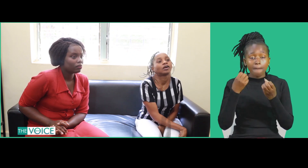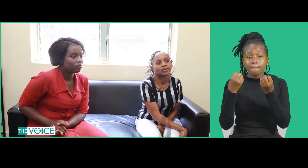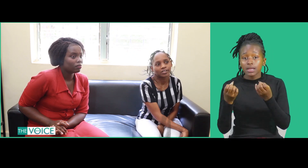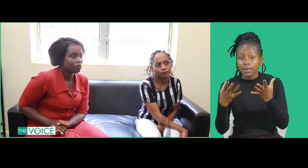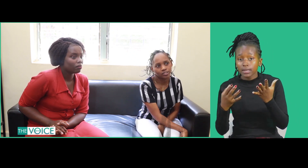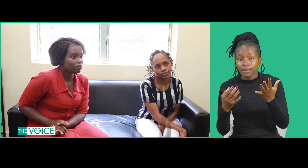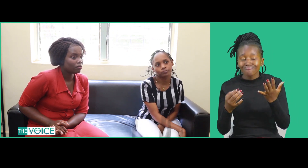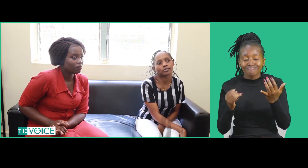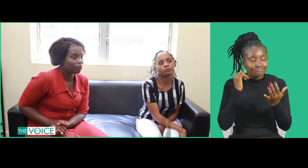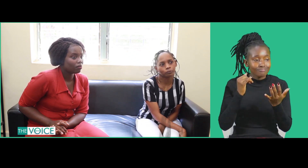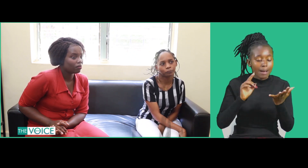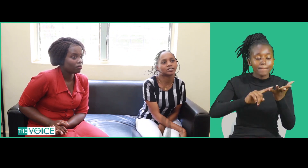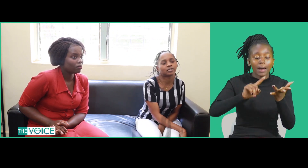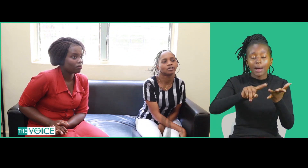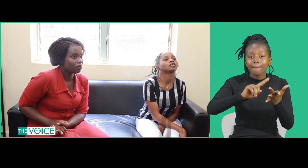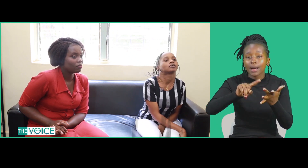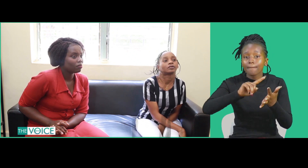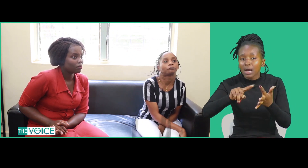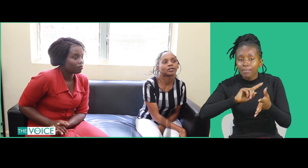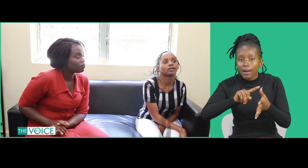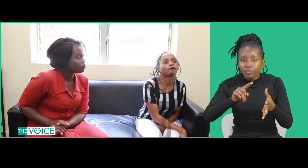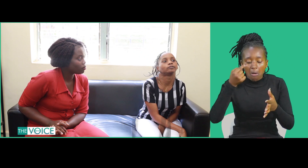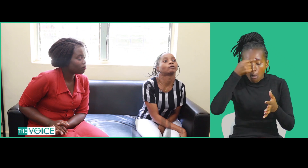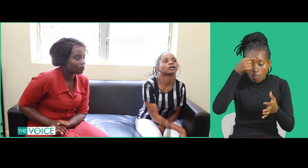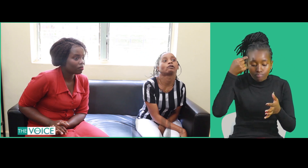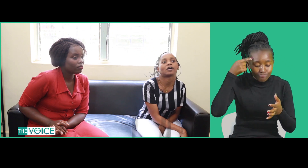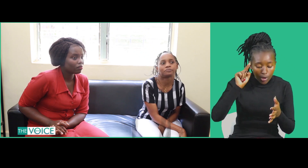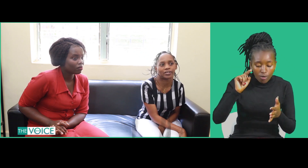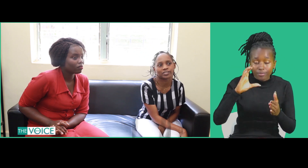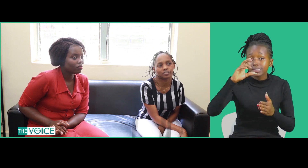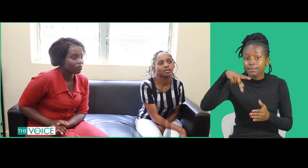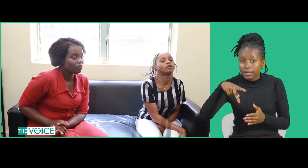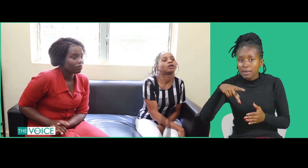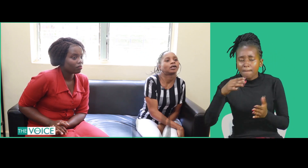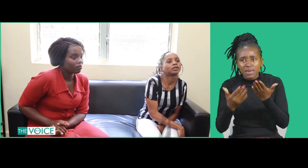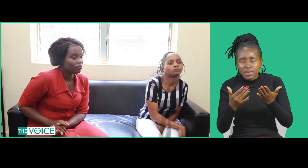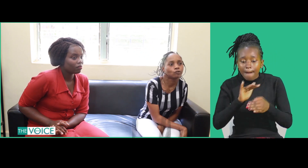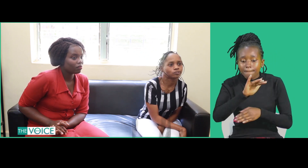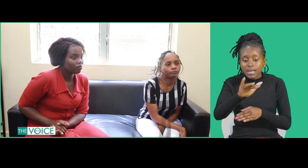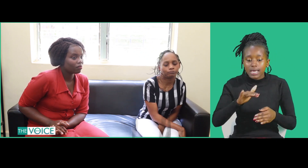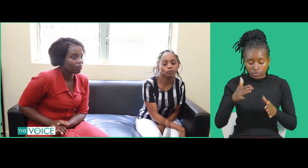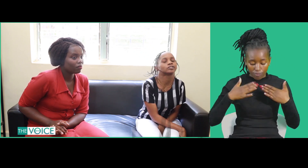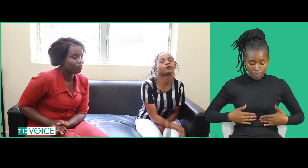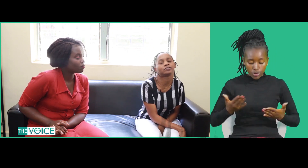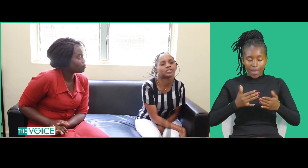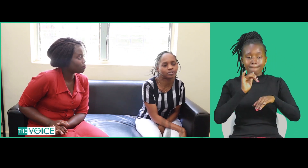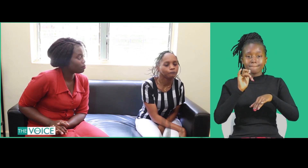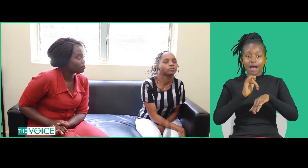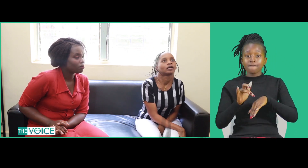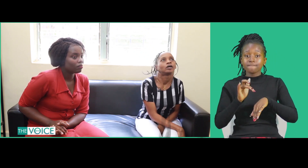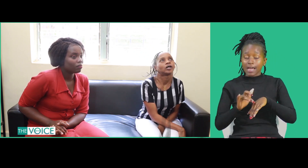several categories of cerebral palsy depending on where you are affected. And most of